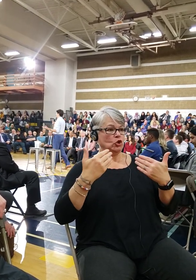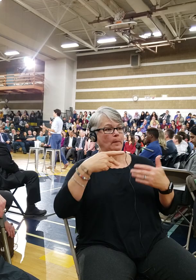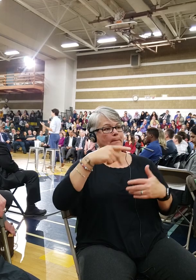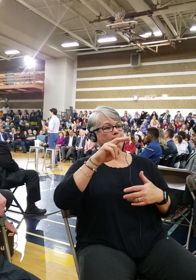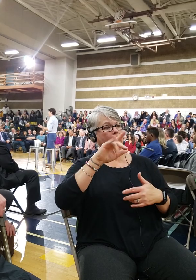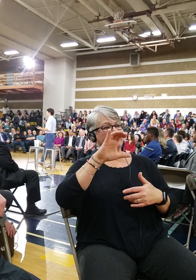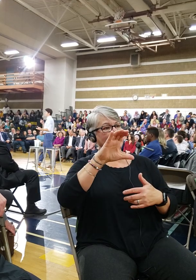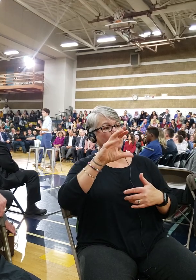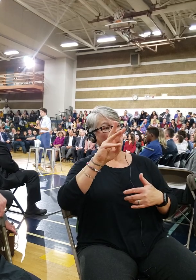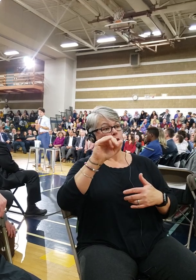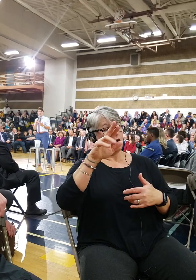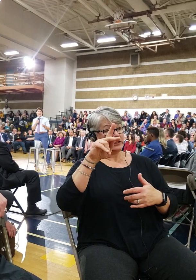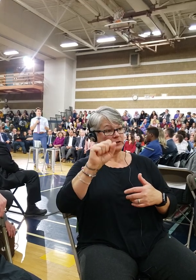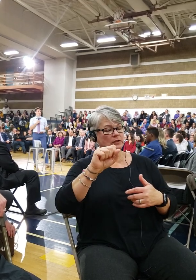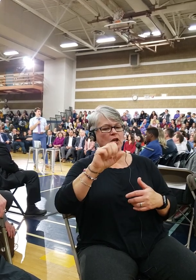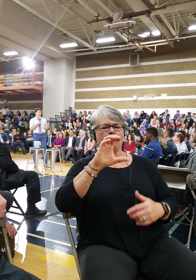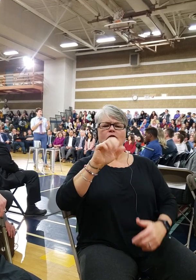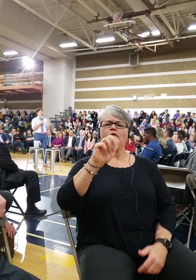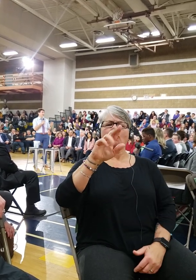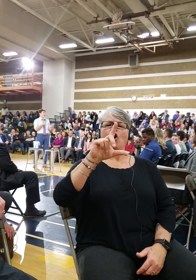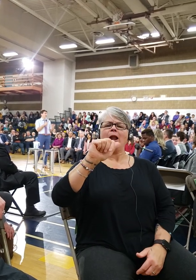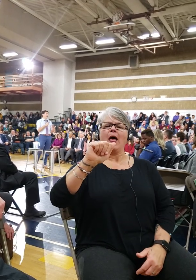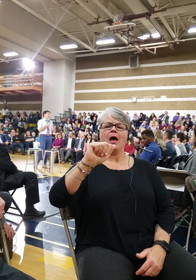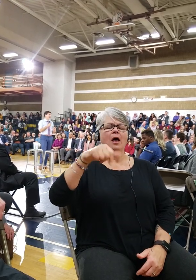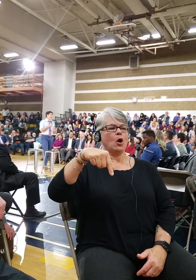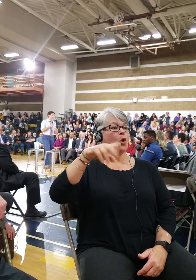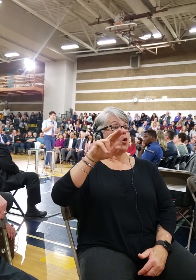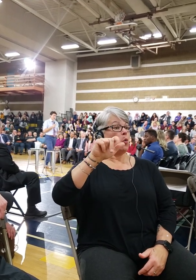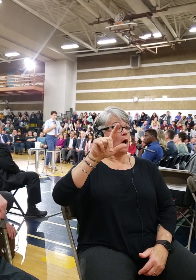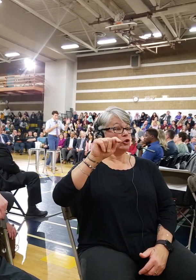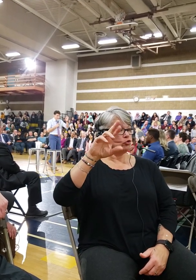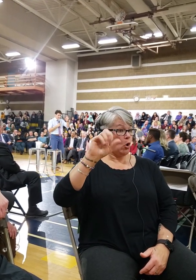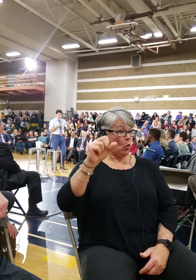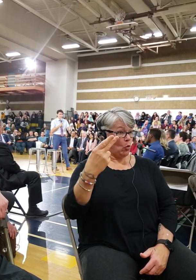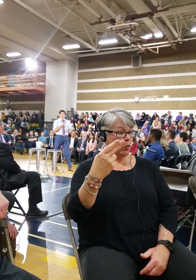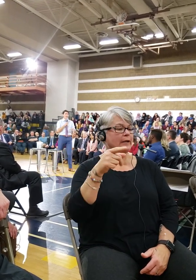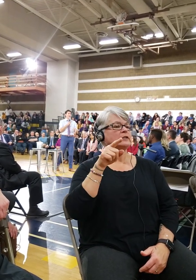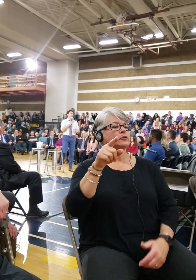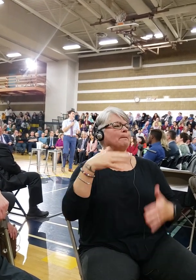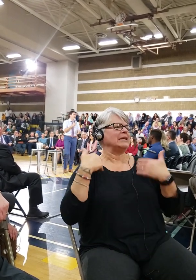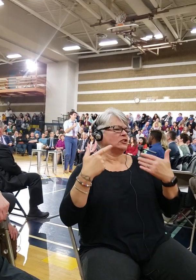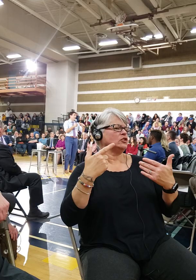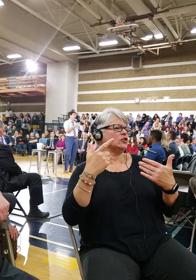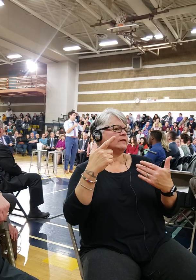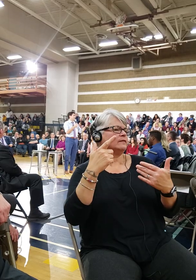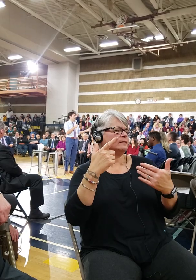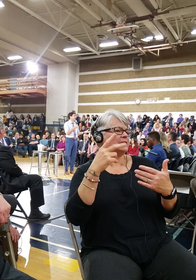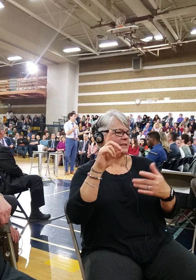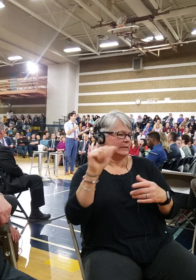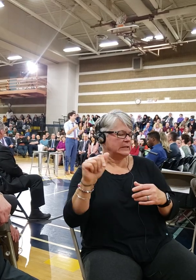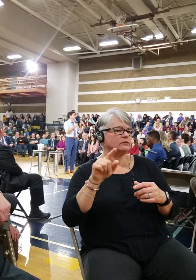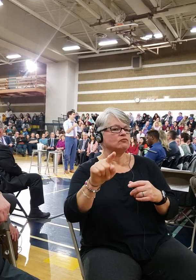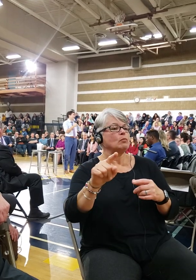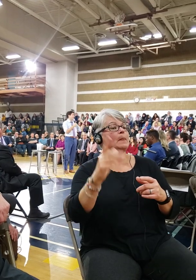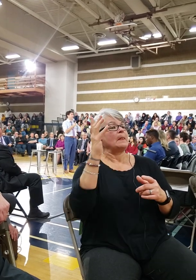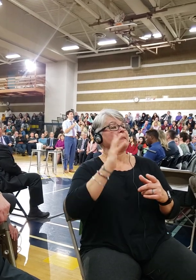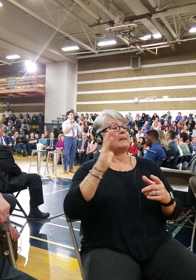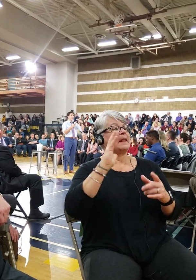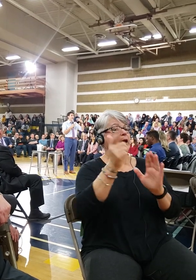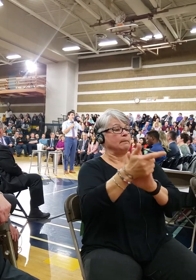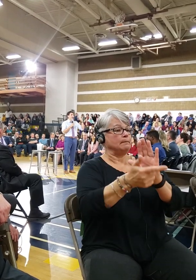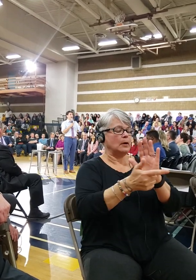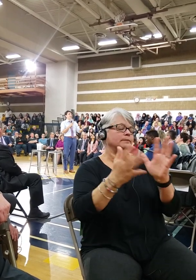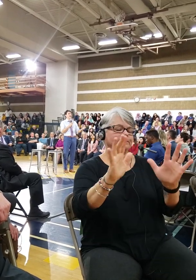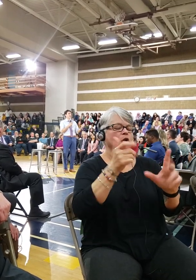also a Minister for Canadians with Disabilities. And she's a former Paralympian, she's legally blind, and she